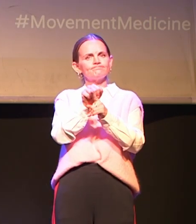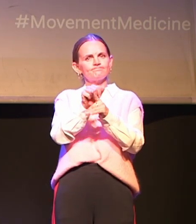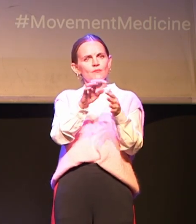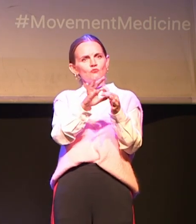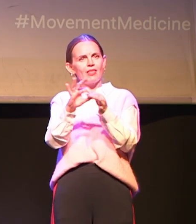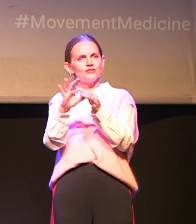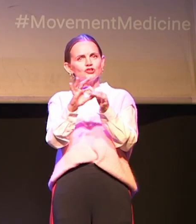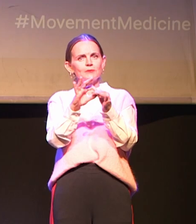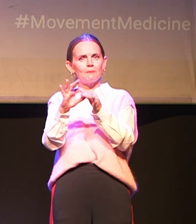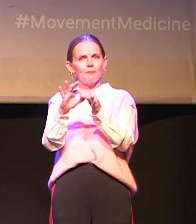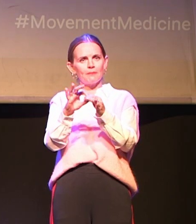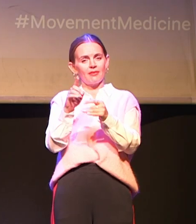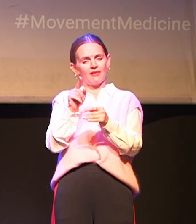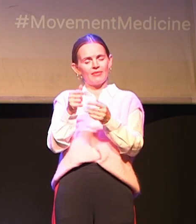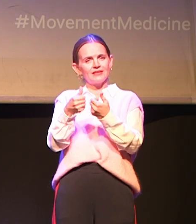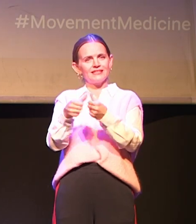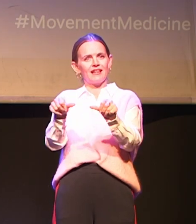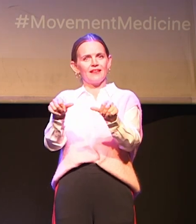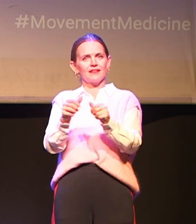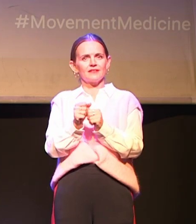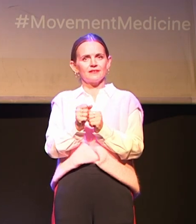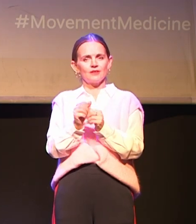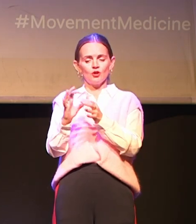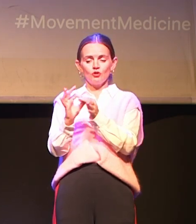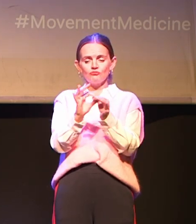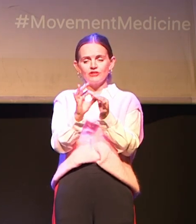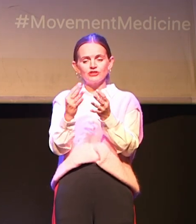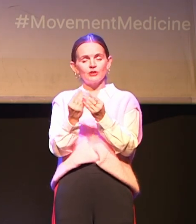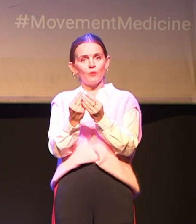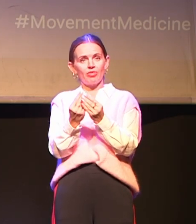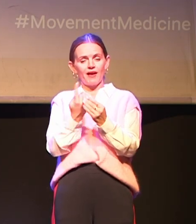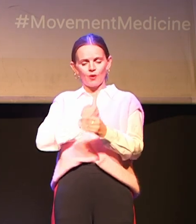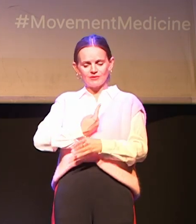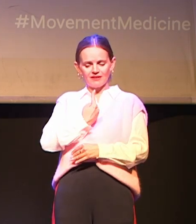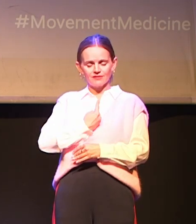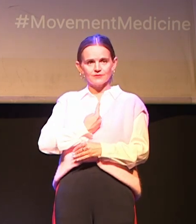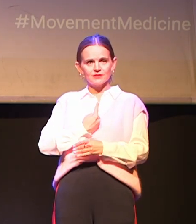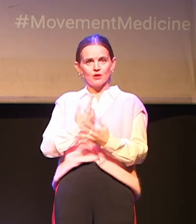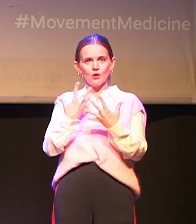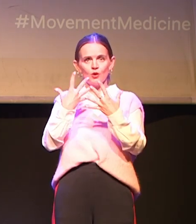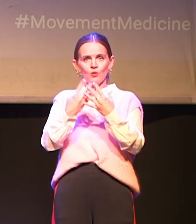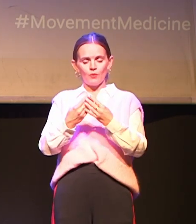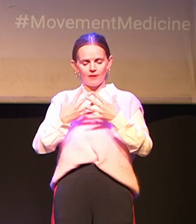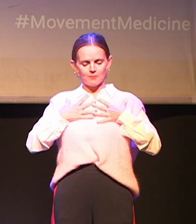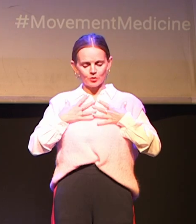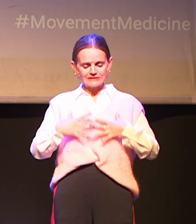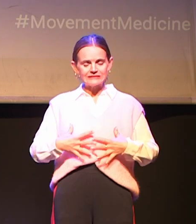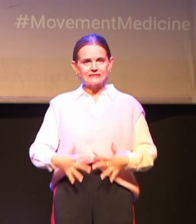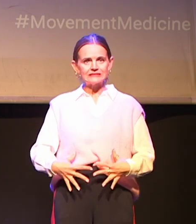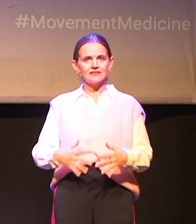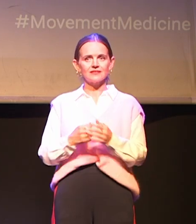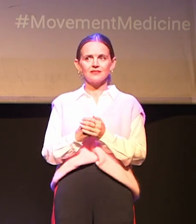with our own experience, relationship with ourselves, our bodies, relationship with each other, relationships within our ecosystem. To